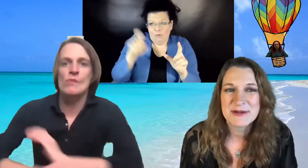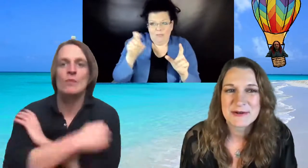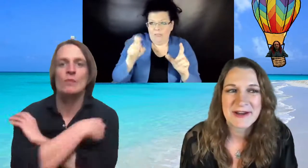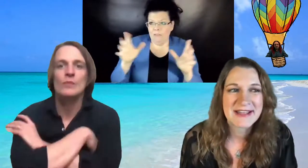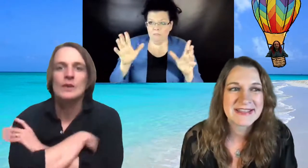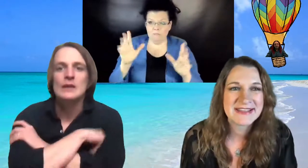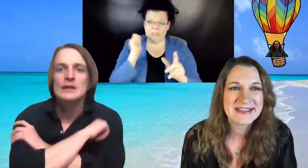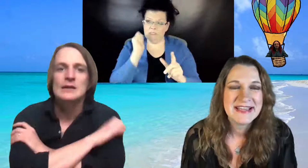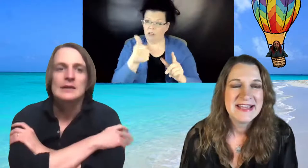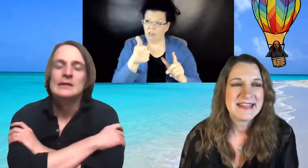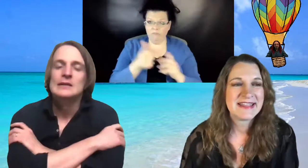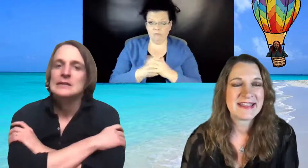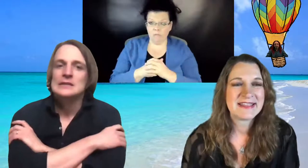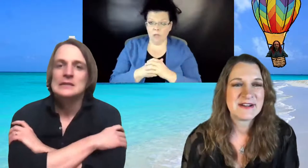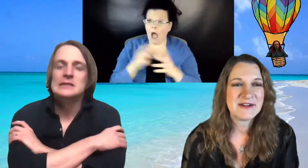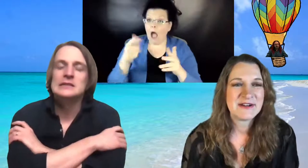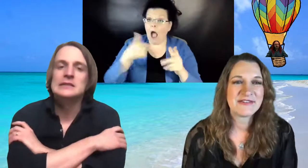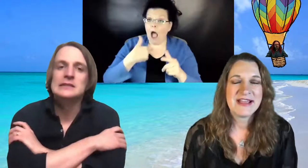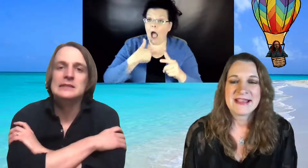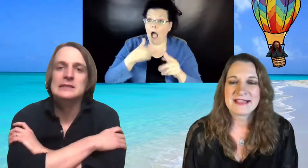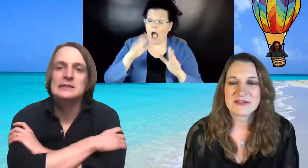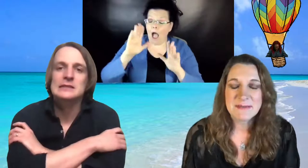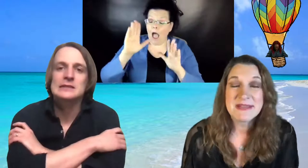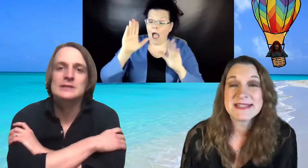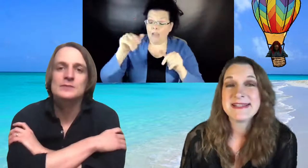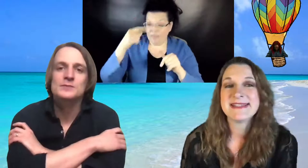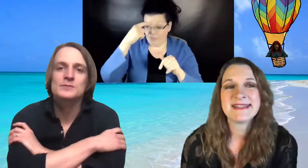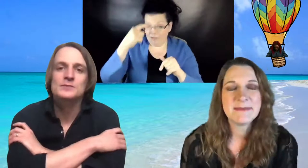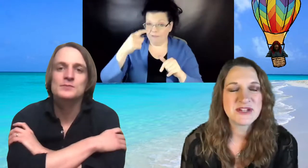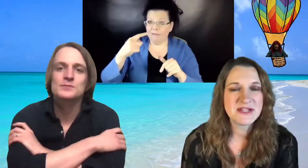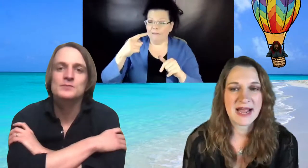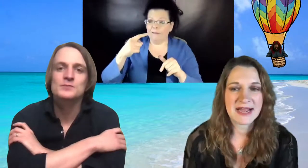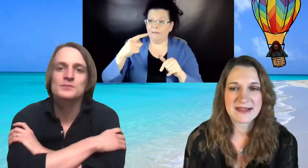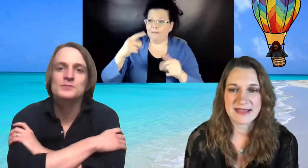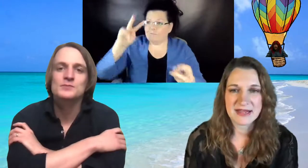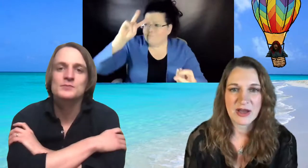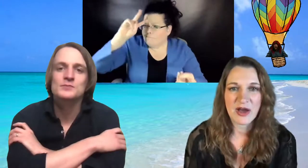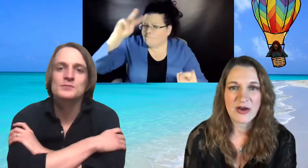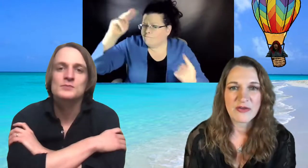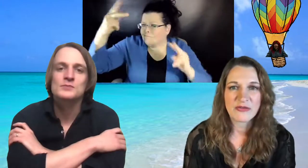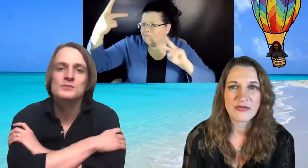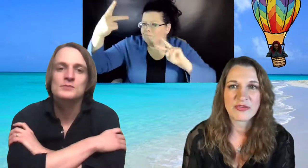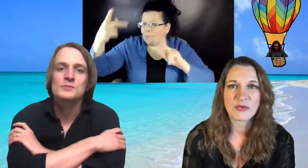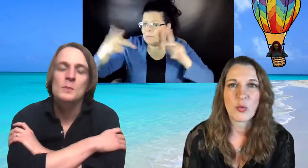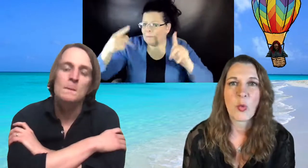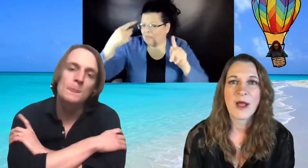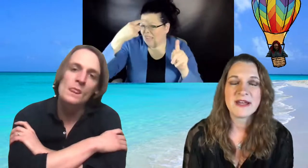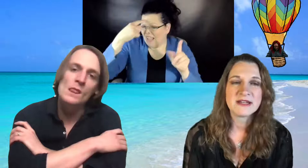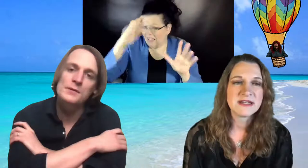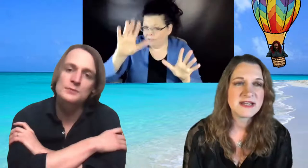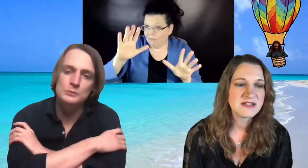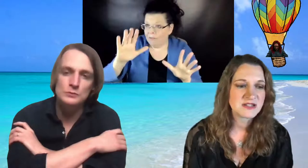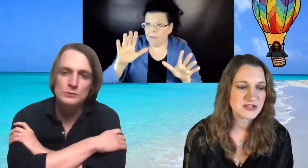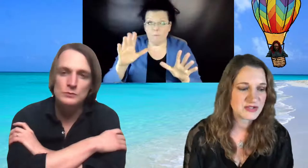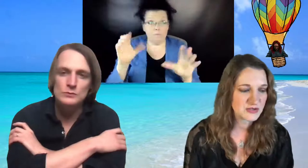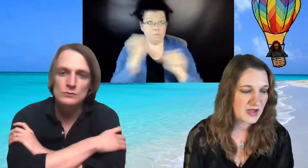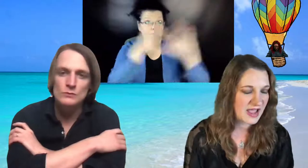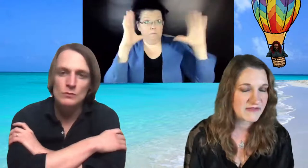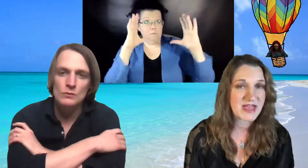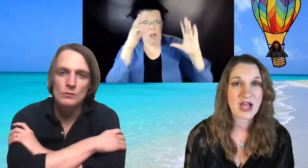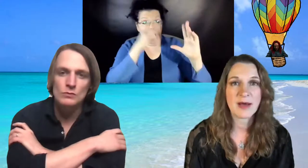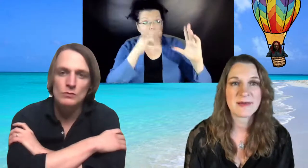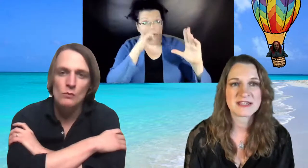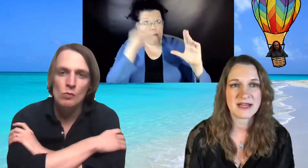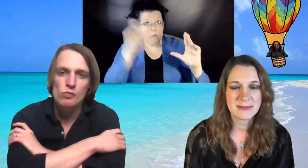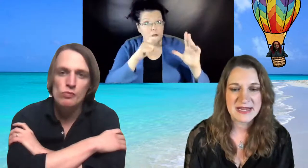to be you. I think that there's a misconception, I think, of what it needs to